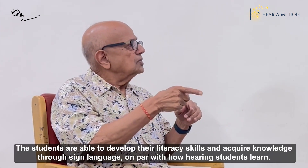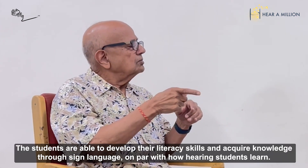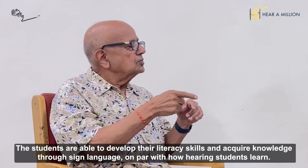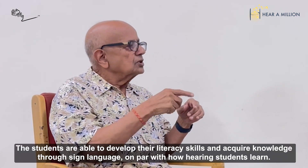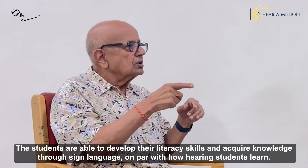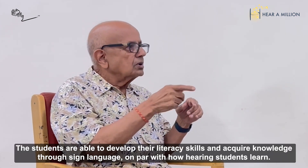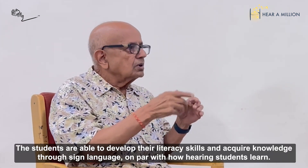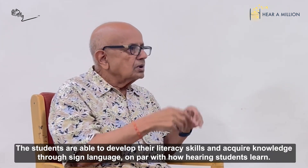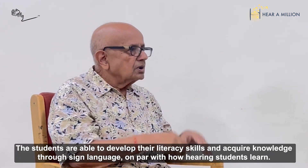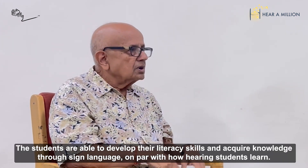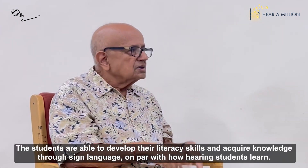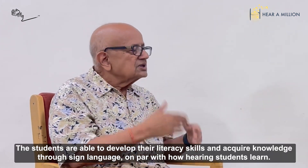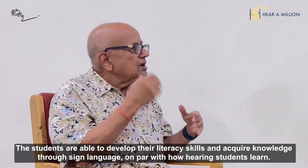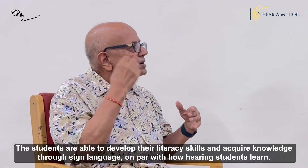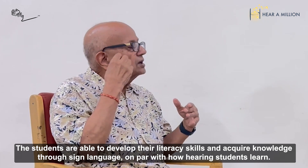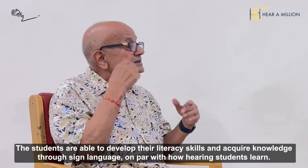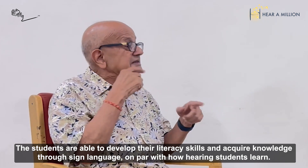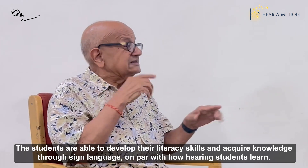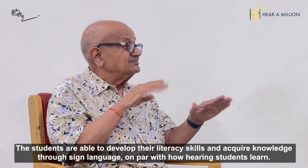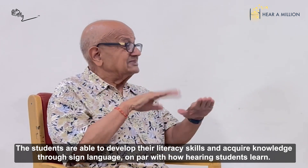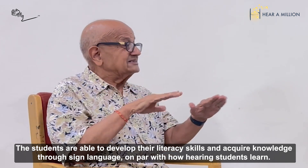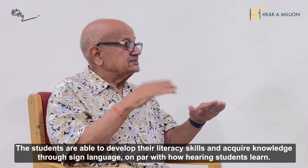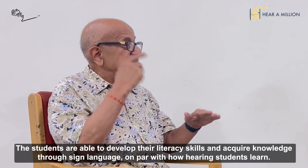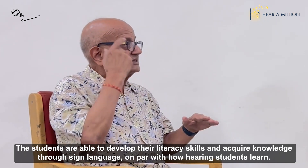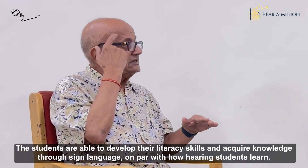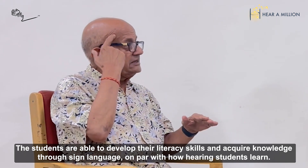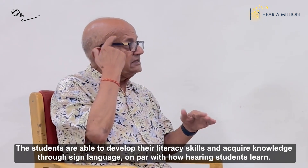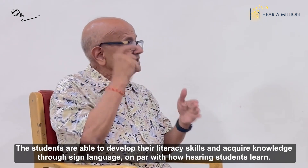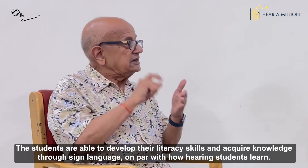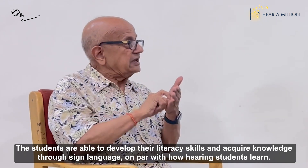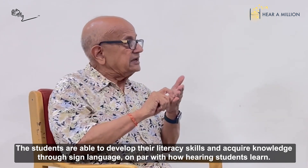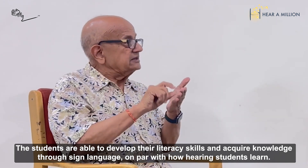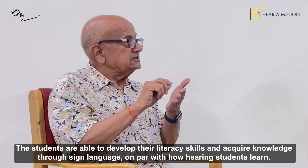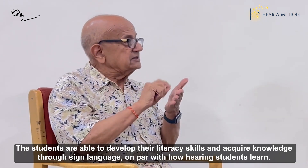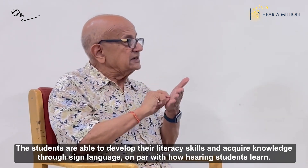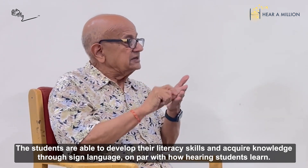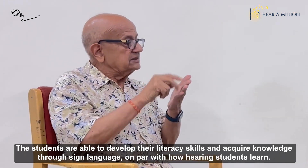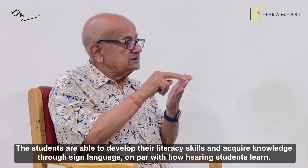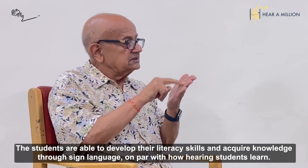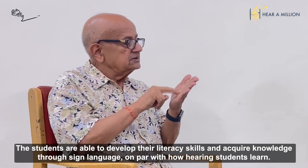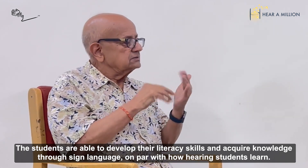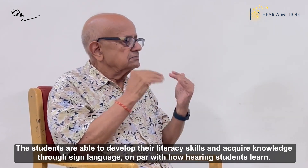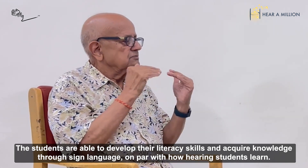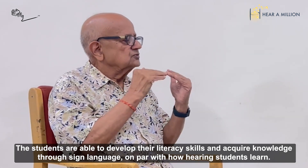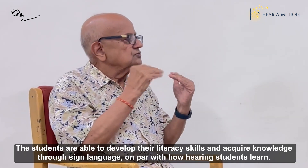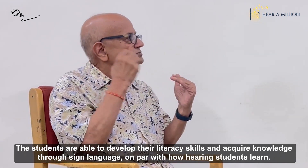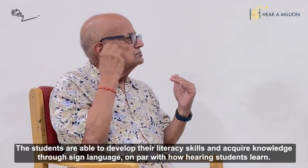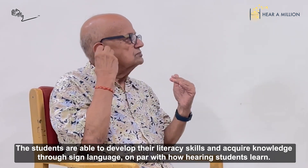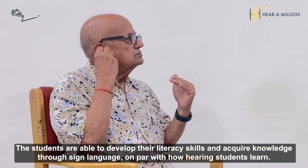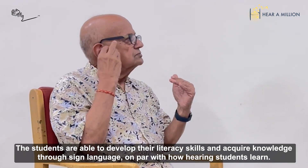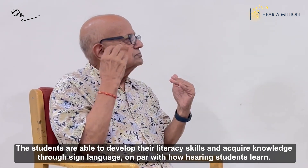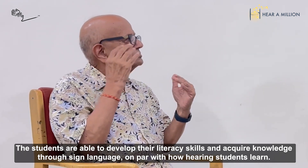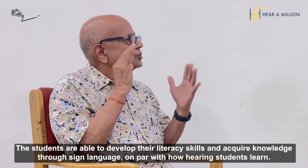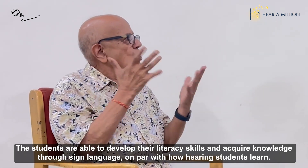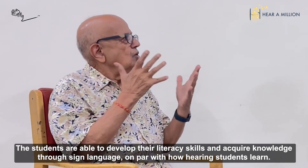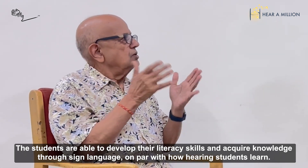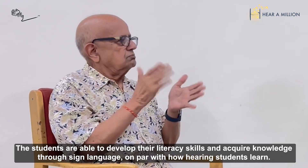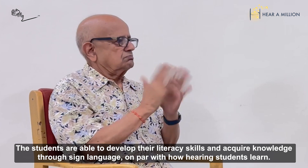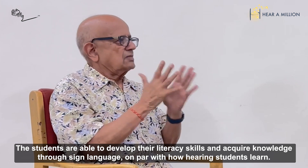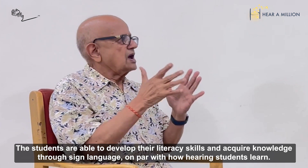The students are able to develop their literacy skills and acquire knowledge through sign language, on par with how hearing students learn.